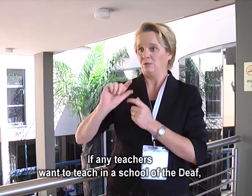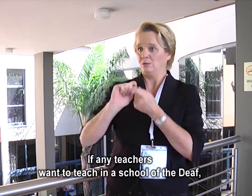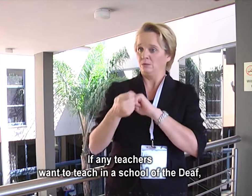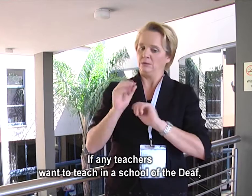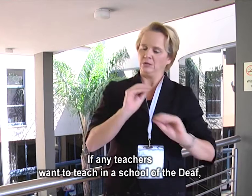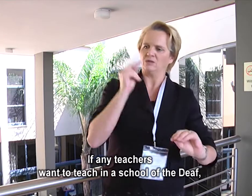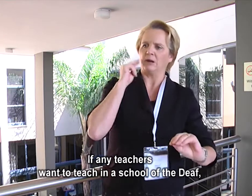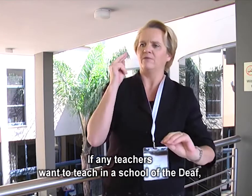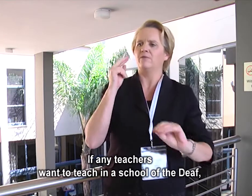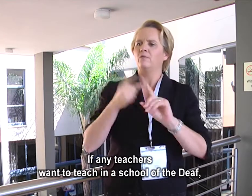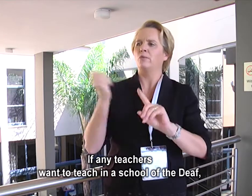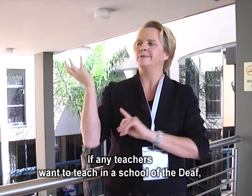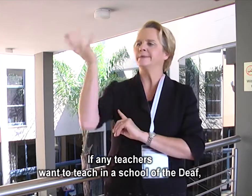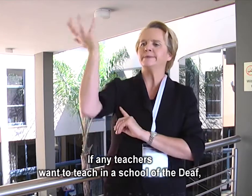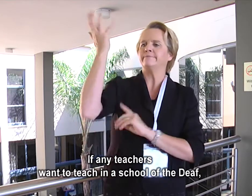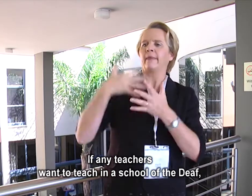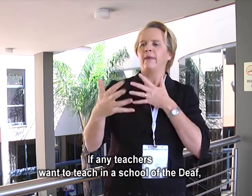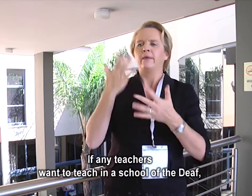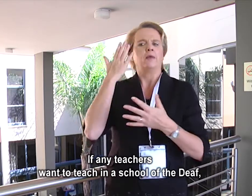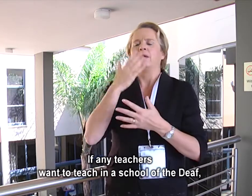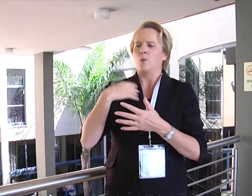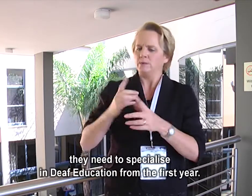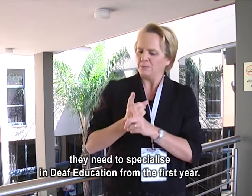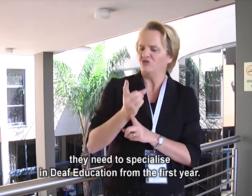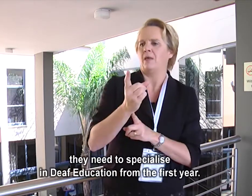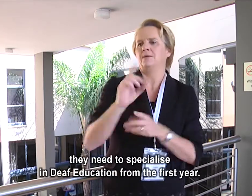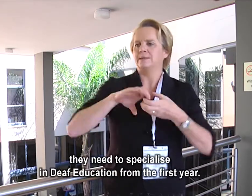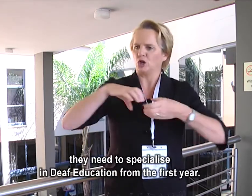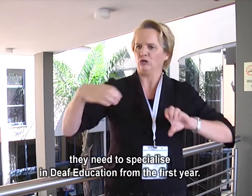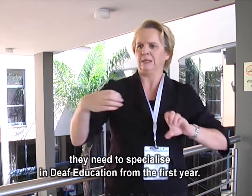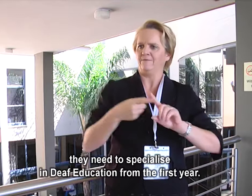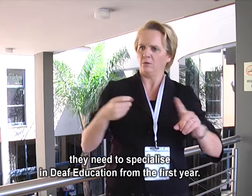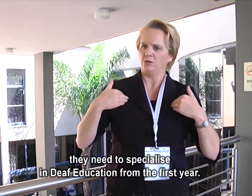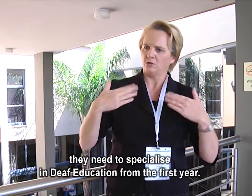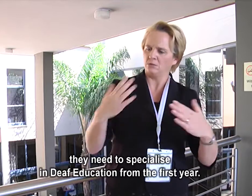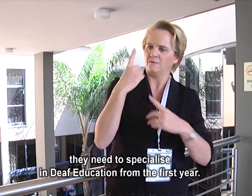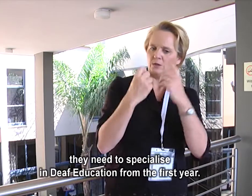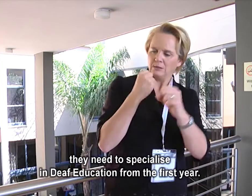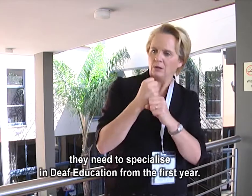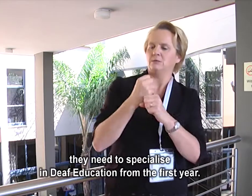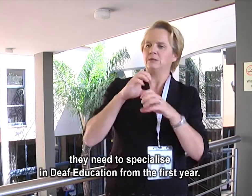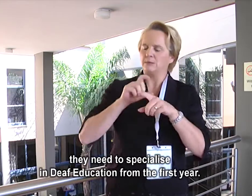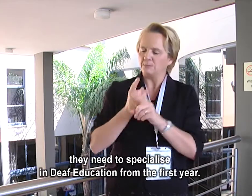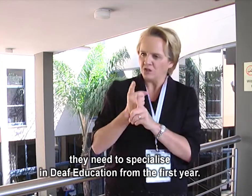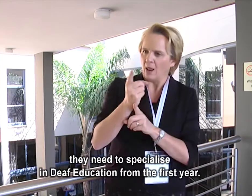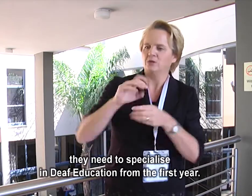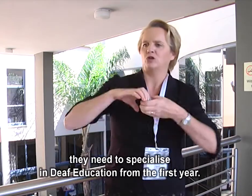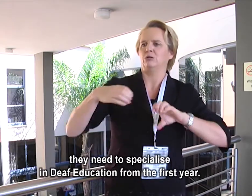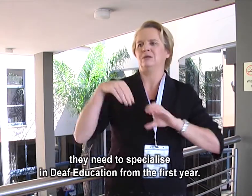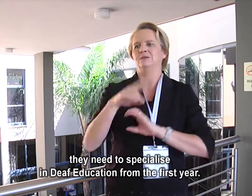If any teachers want to teach in a school of the deaf, they need to specialize in deaf education from the first year.